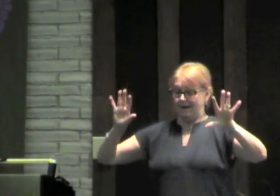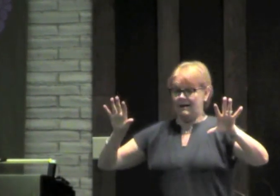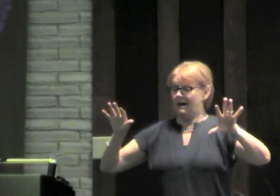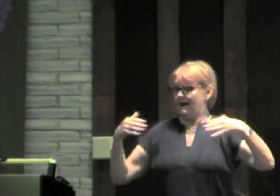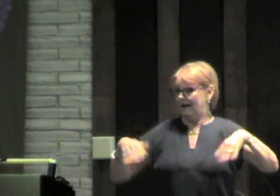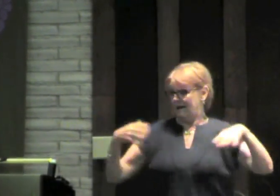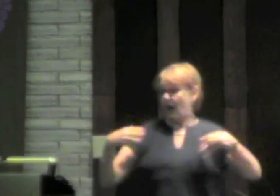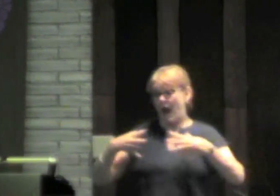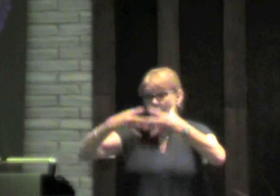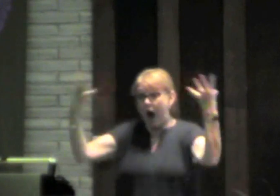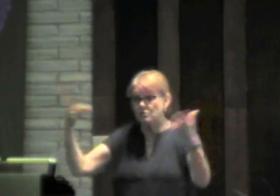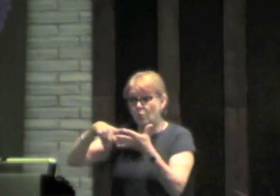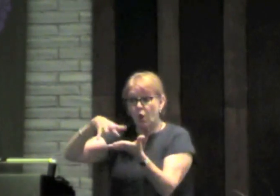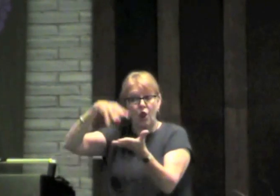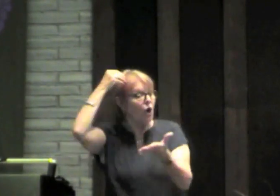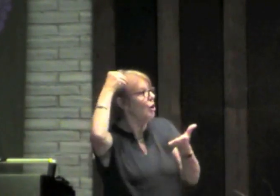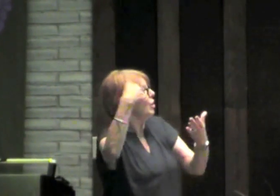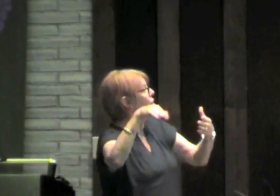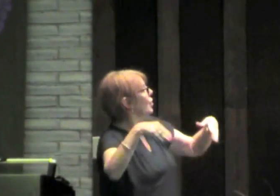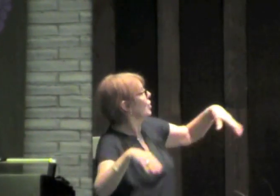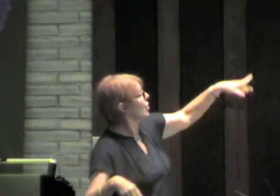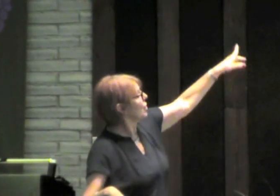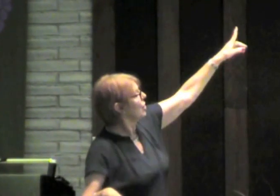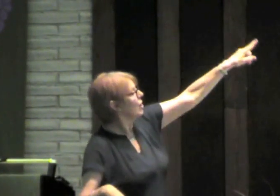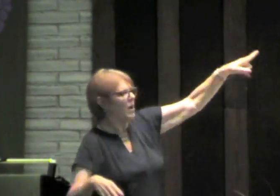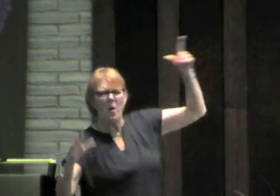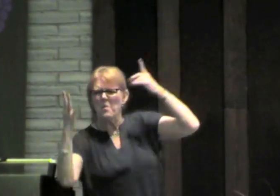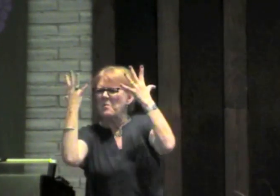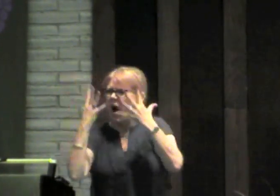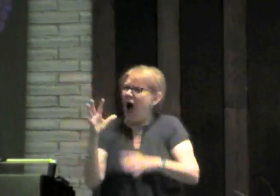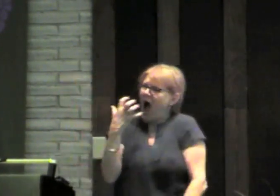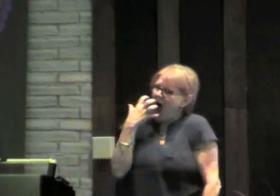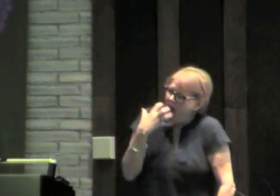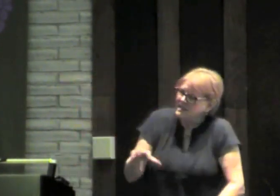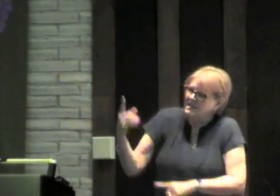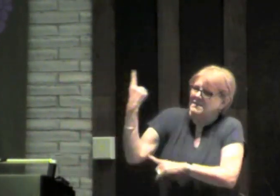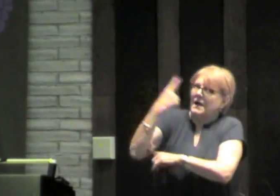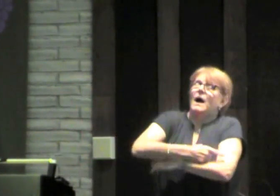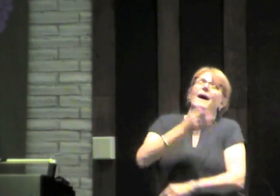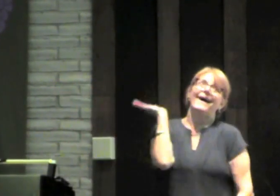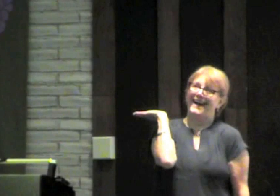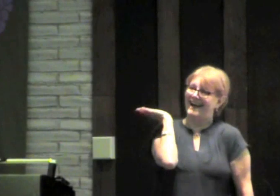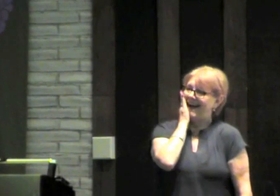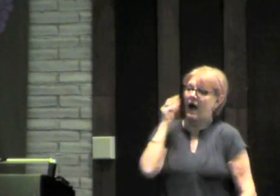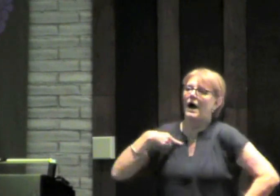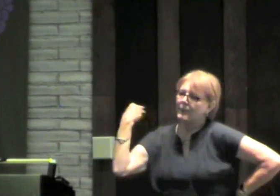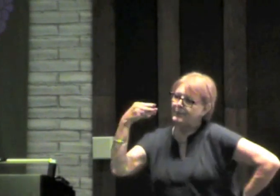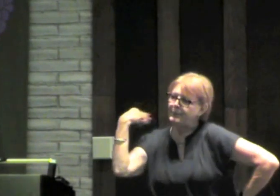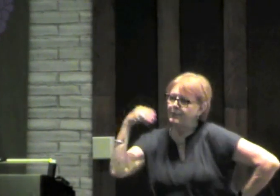was which. You have to really study the architecture to know which belonged to the Ottomans and which belonged to the Romans. I mean, there's a lot to study and learn